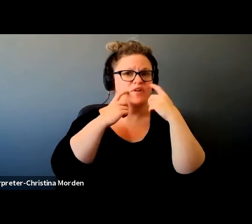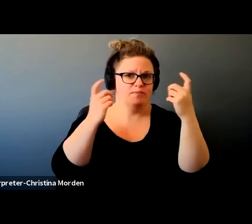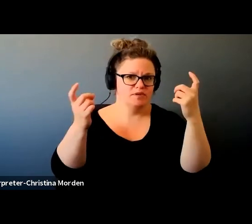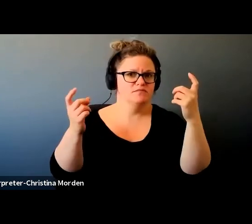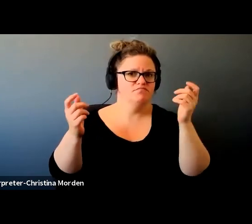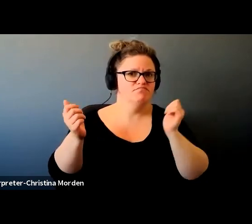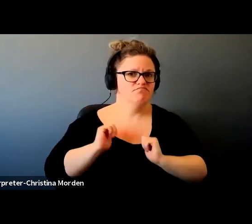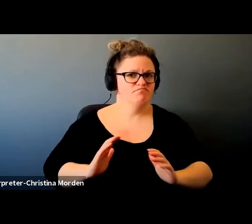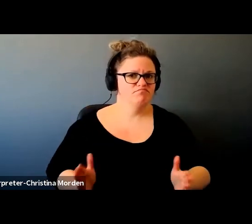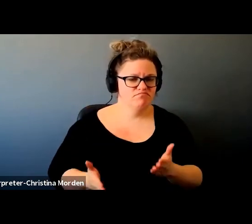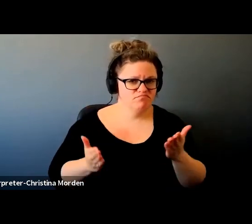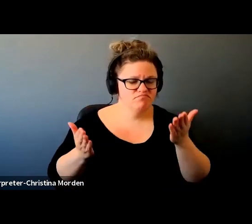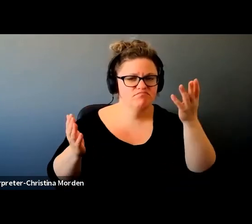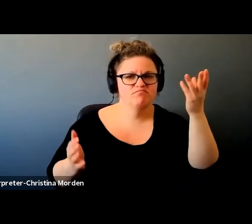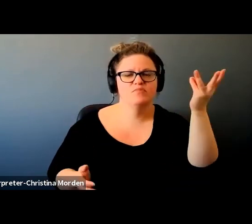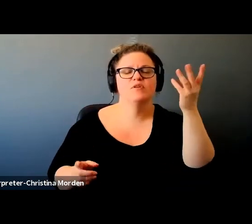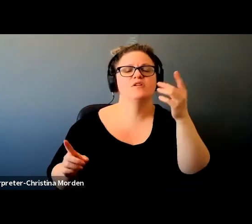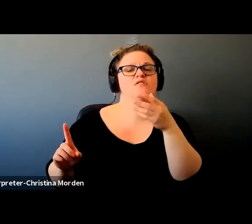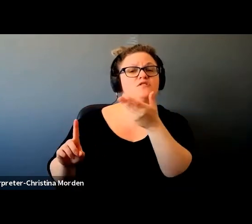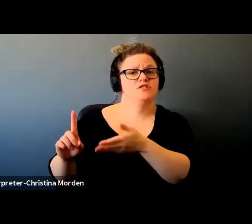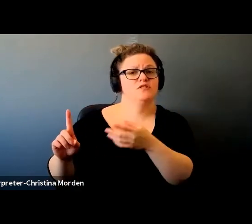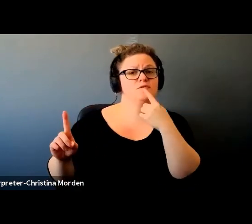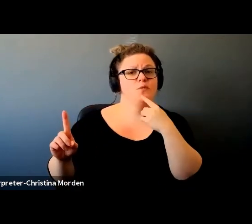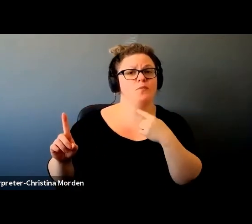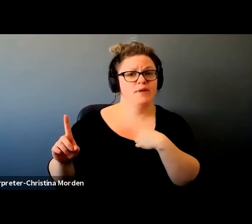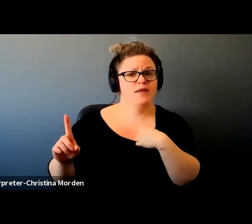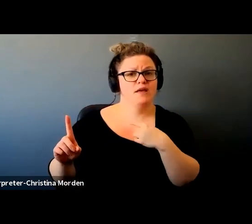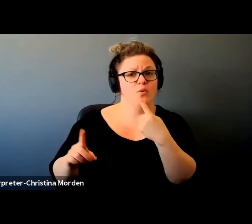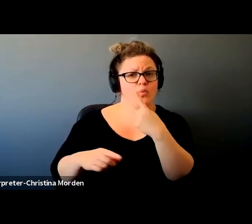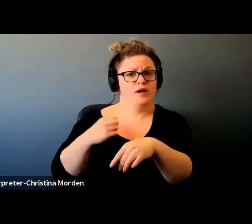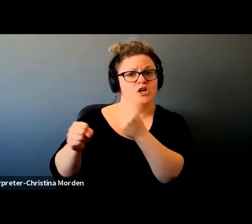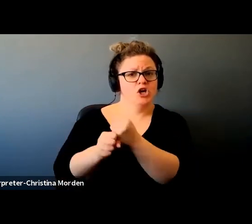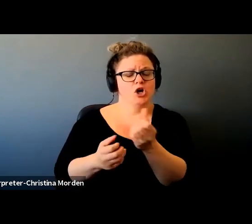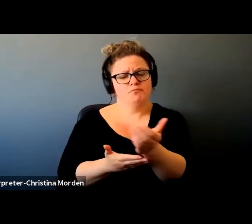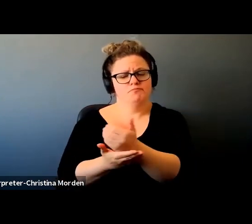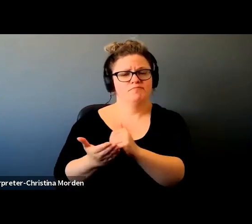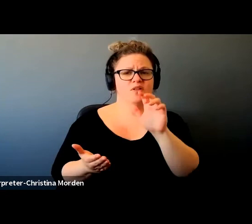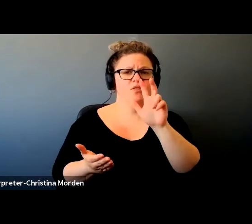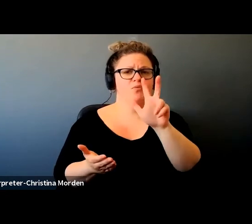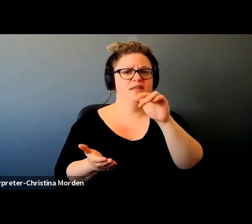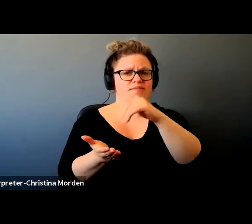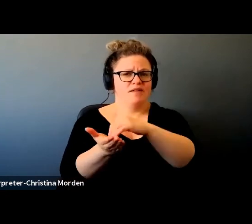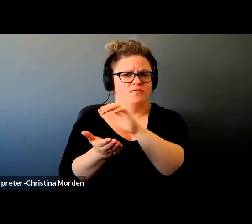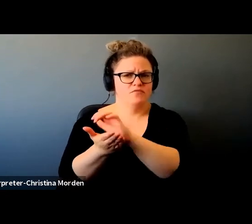And she herself told me that the year before she had only made $3,000 in artist